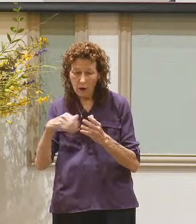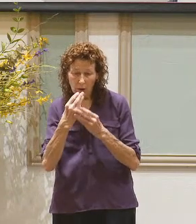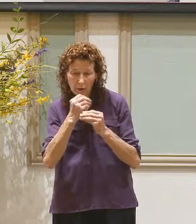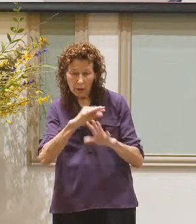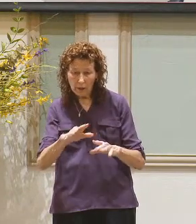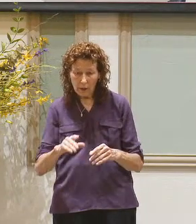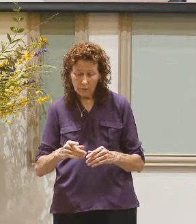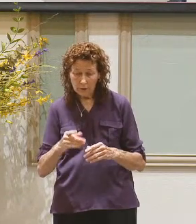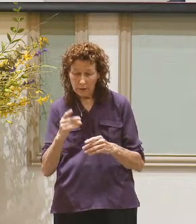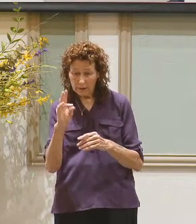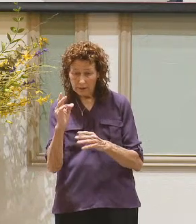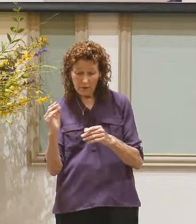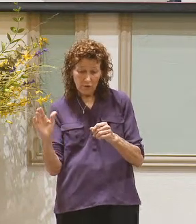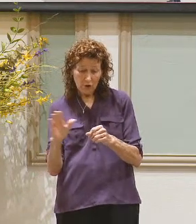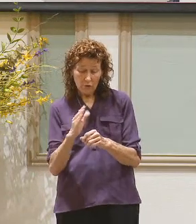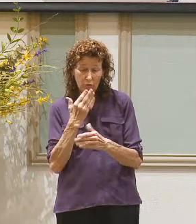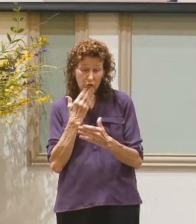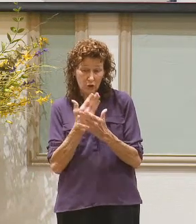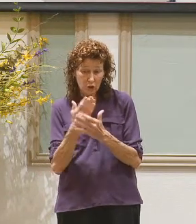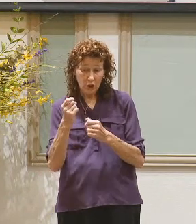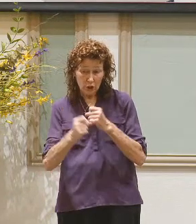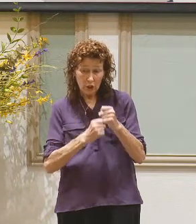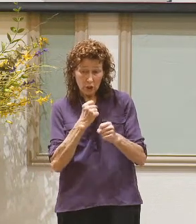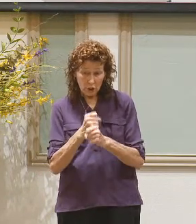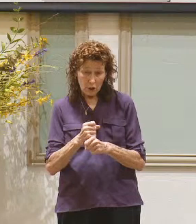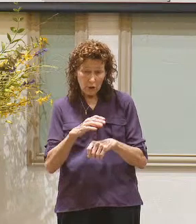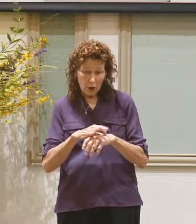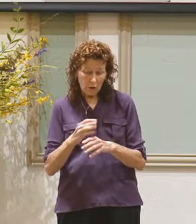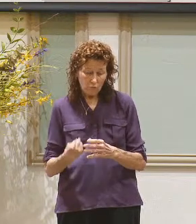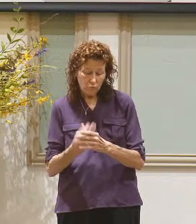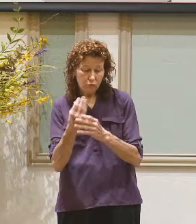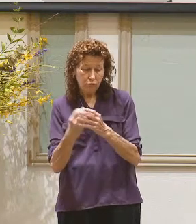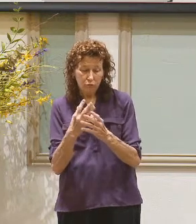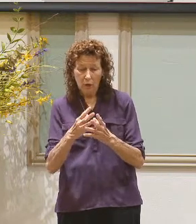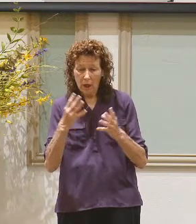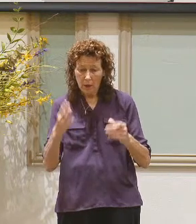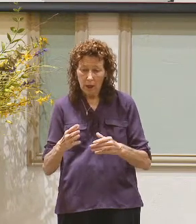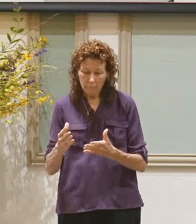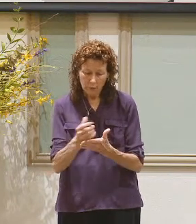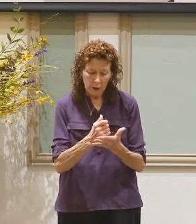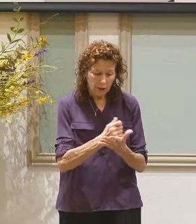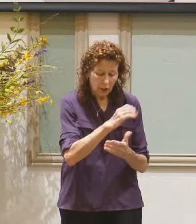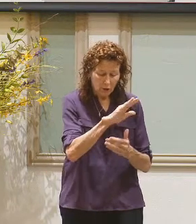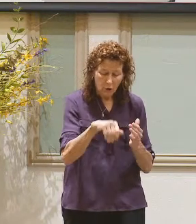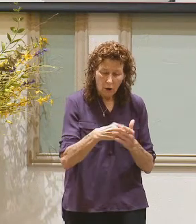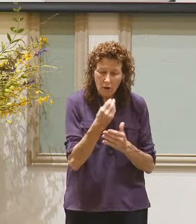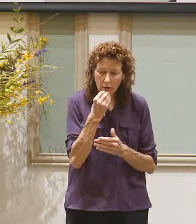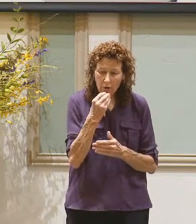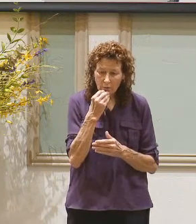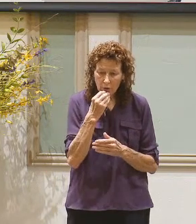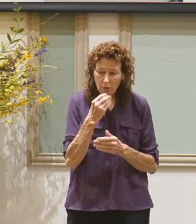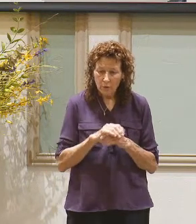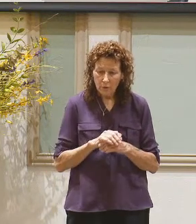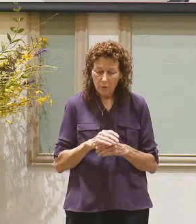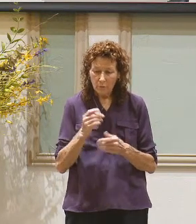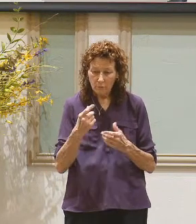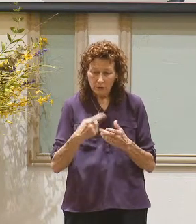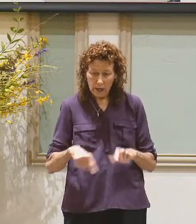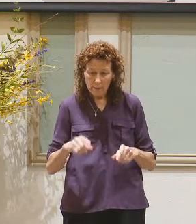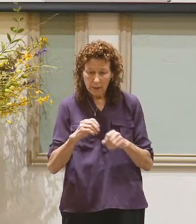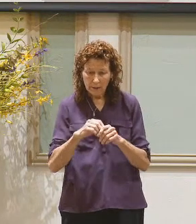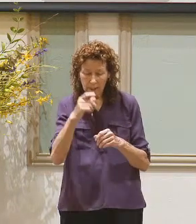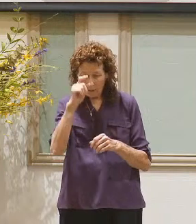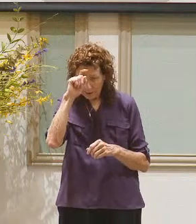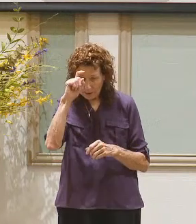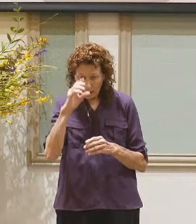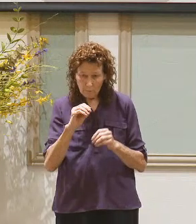During the 7 plentiful years, the earth produced abundantly, and he gathered up all the food of those 7 years, which occurred in the land of Egypt,